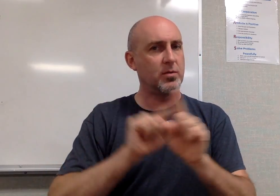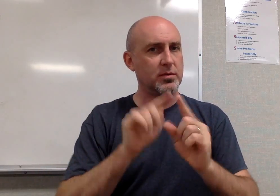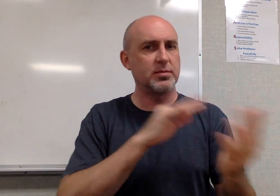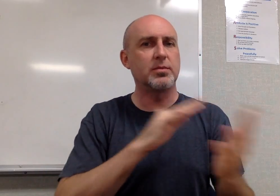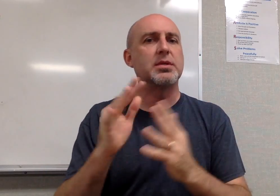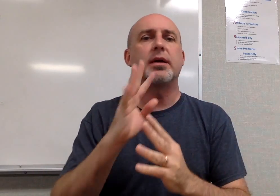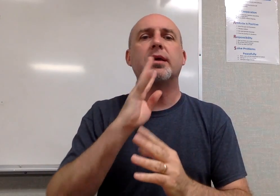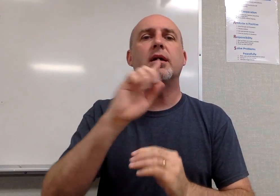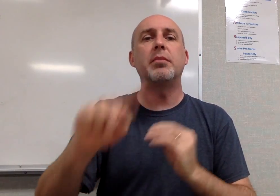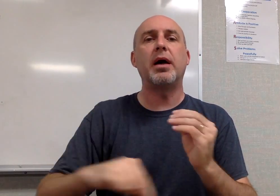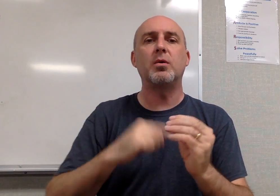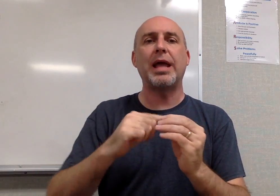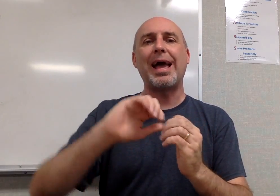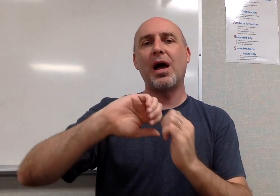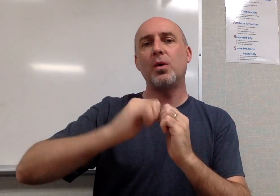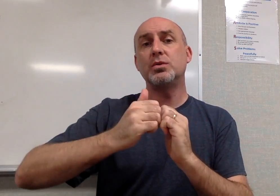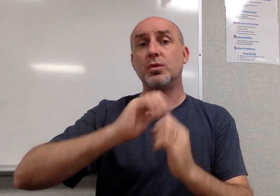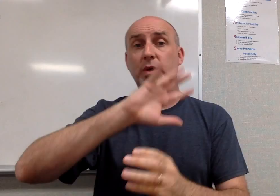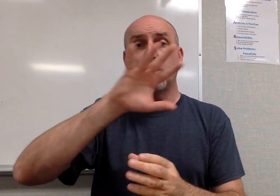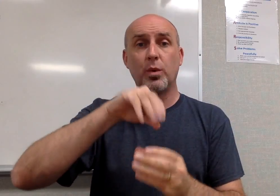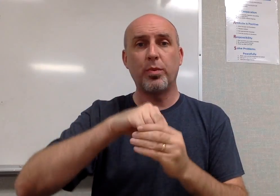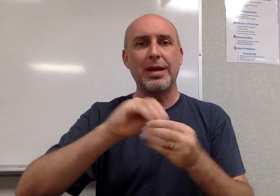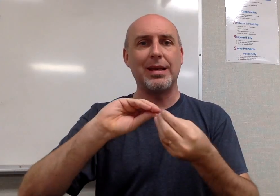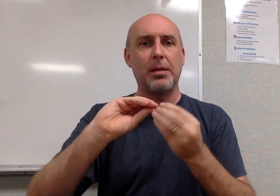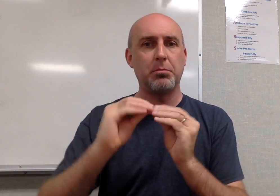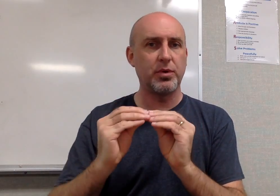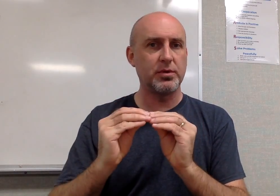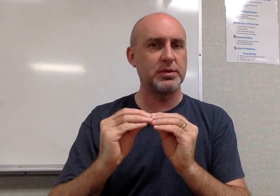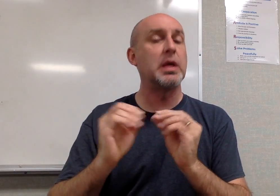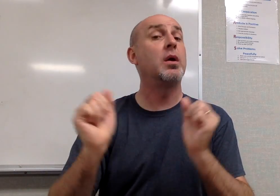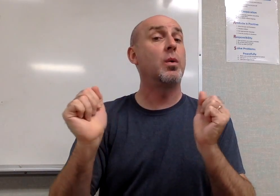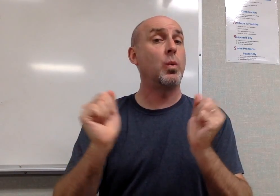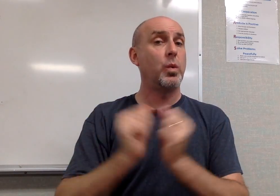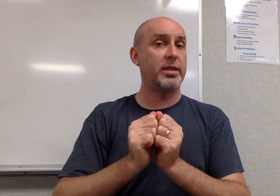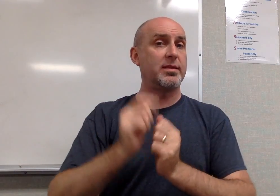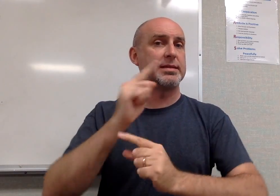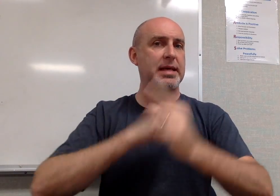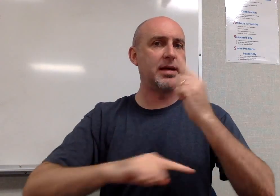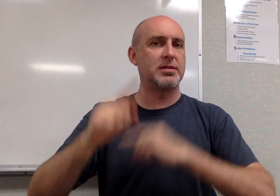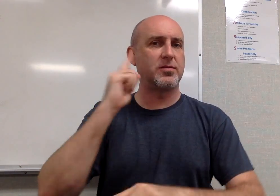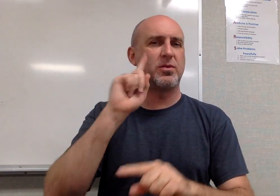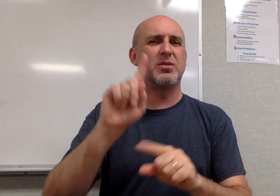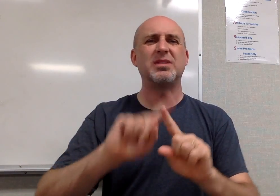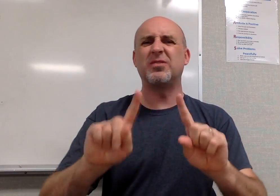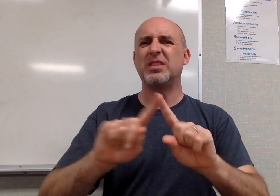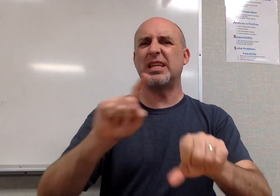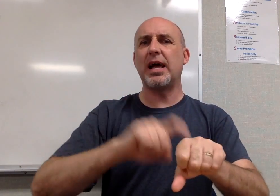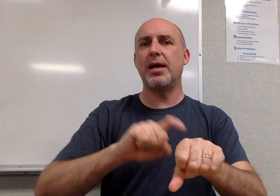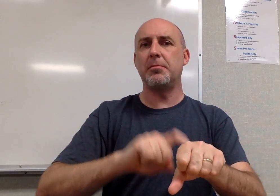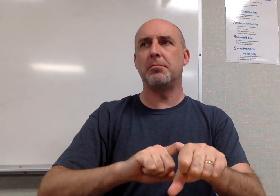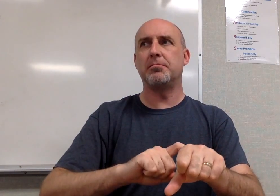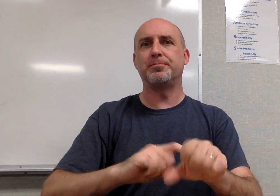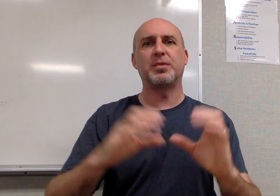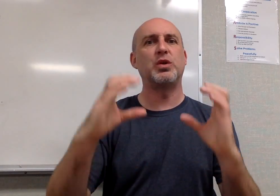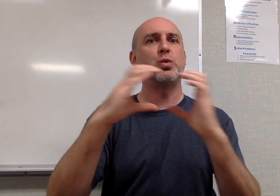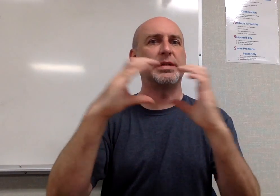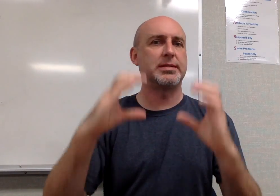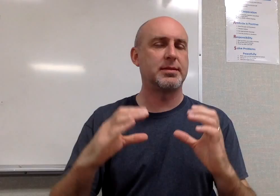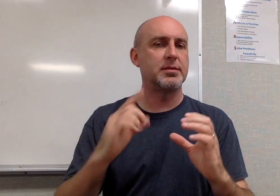Wars. We were talking about how to incorporate numbers with the signs for different time units.